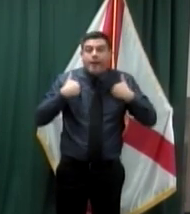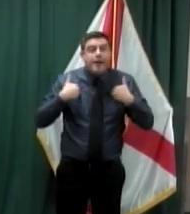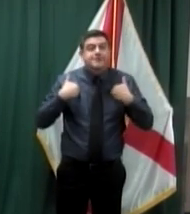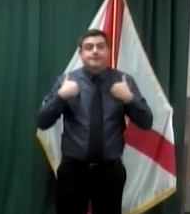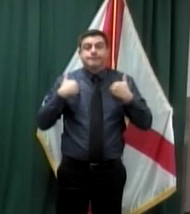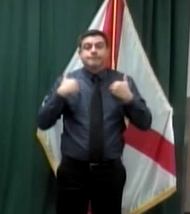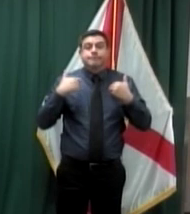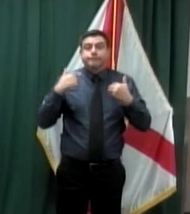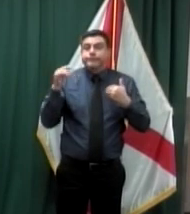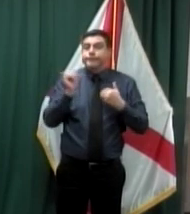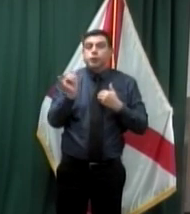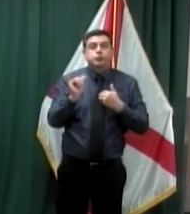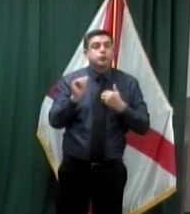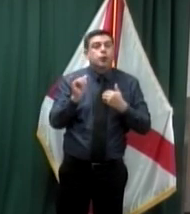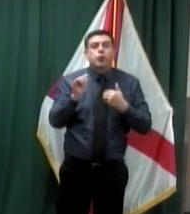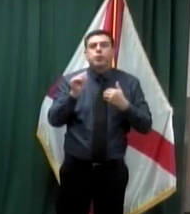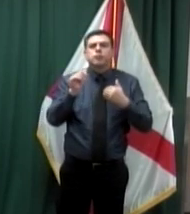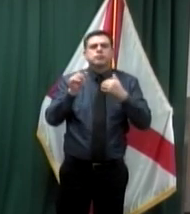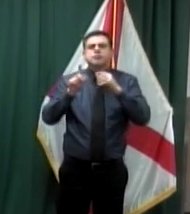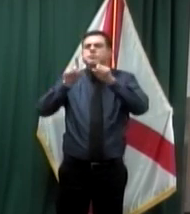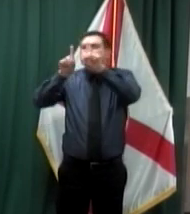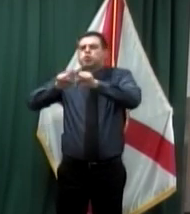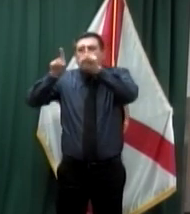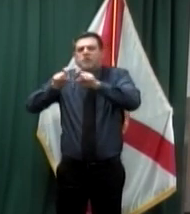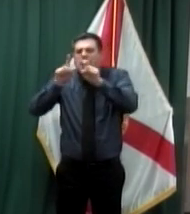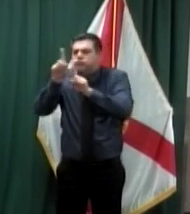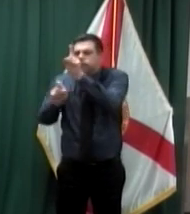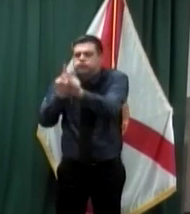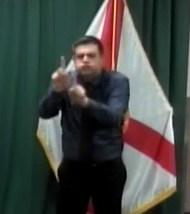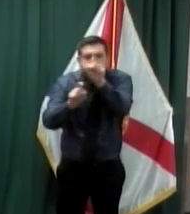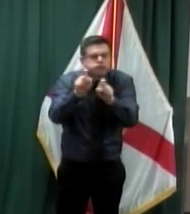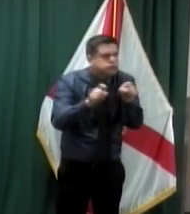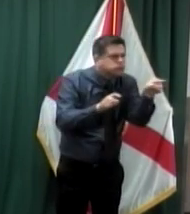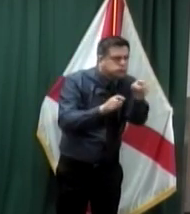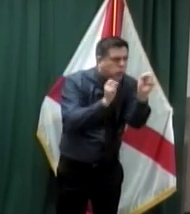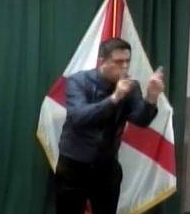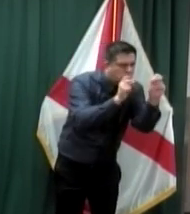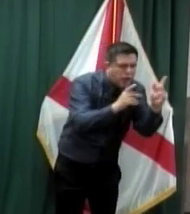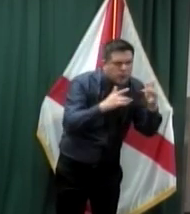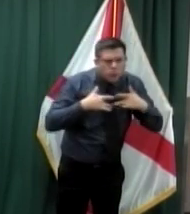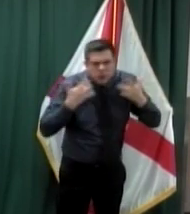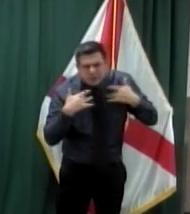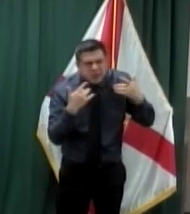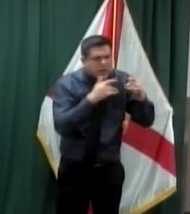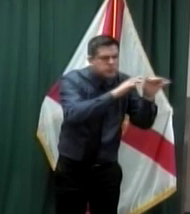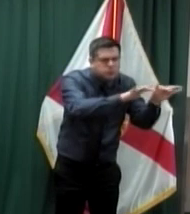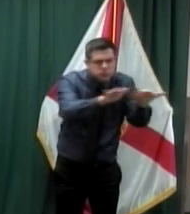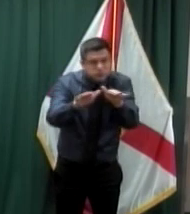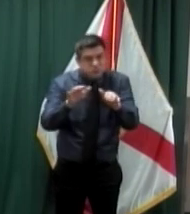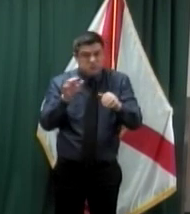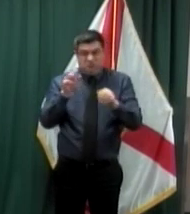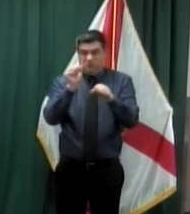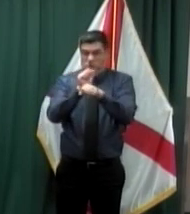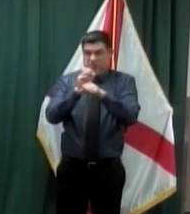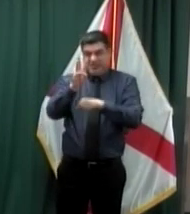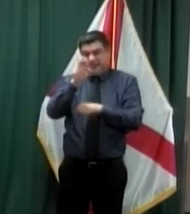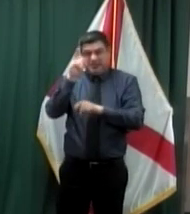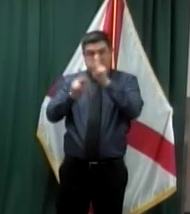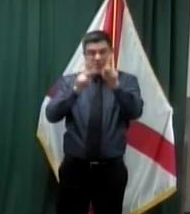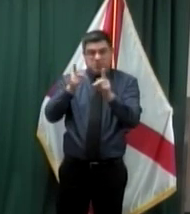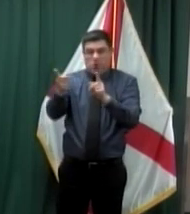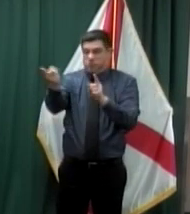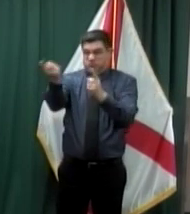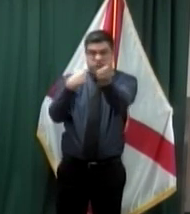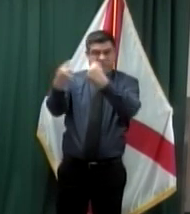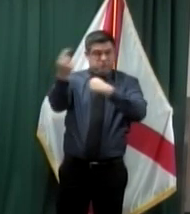request to give us input on the business impact. Last count, the impact's almost $76 million of impact to our